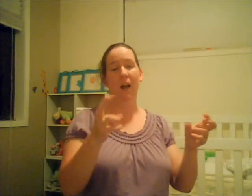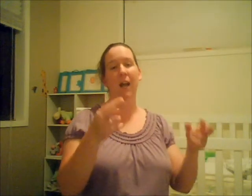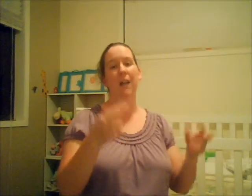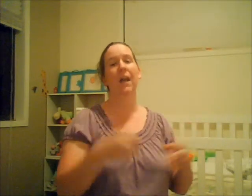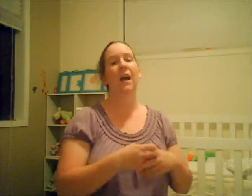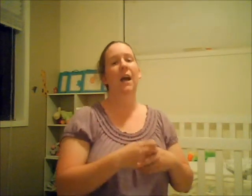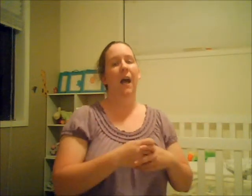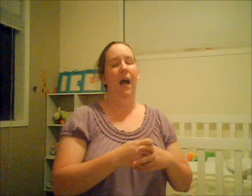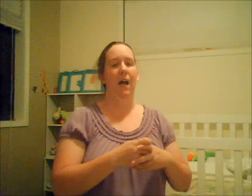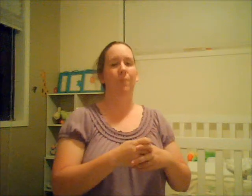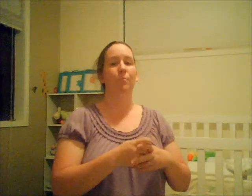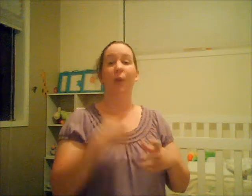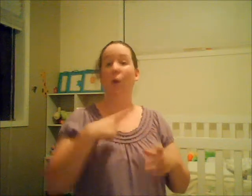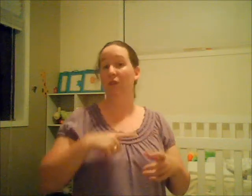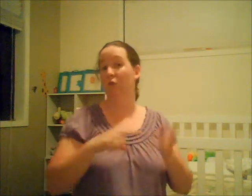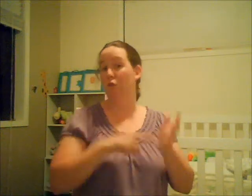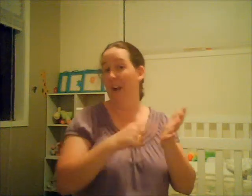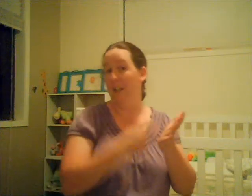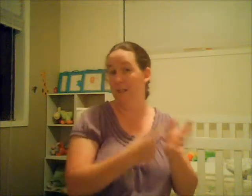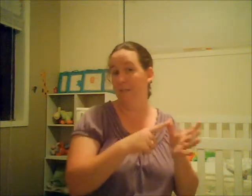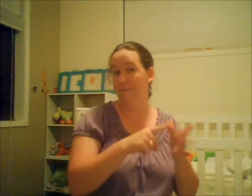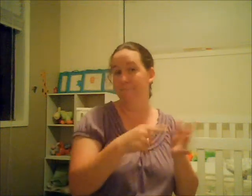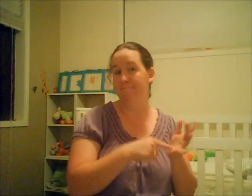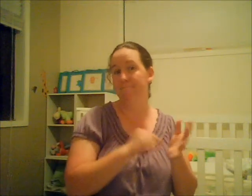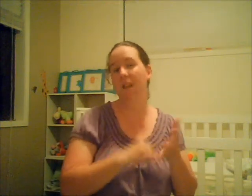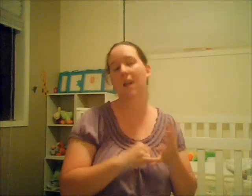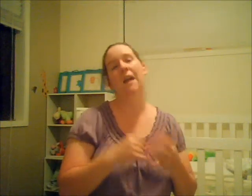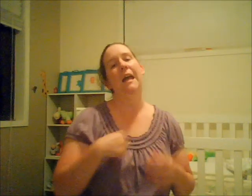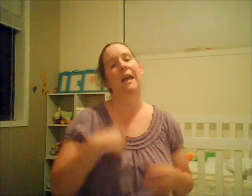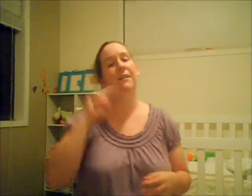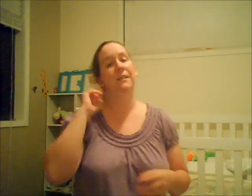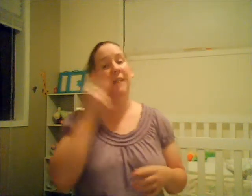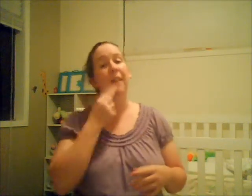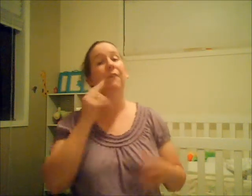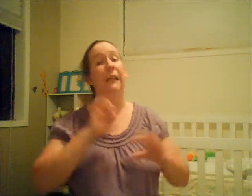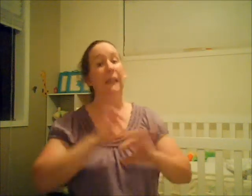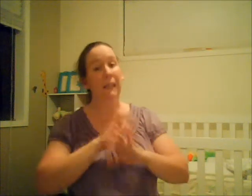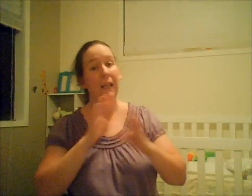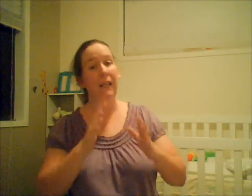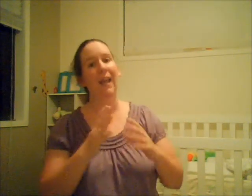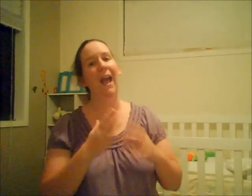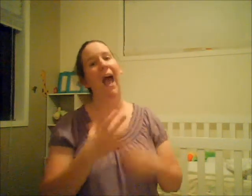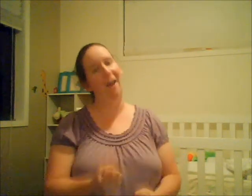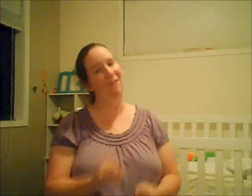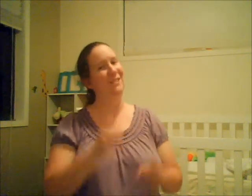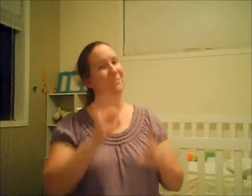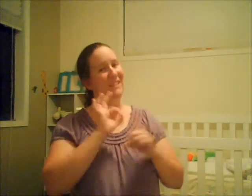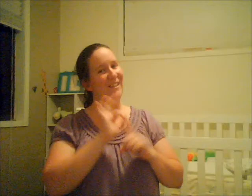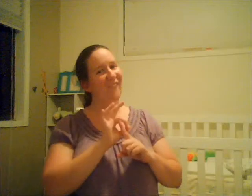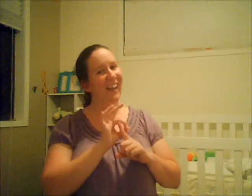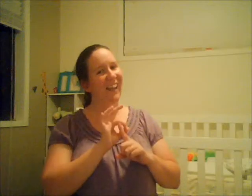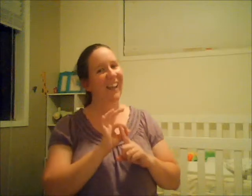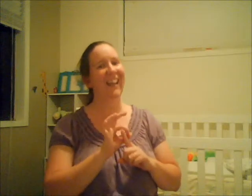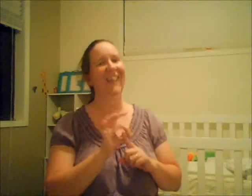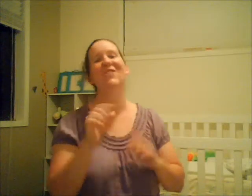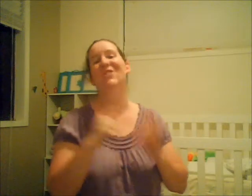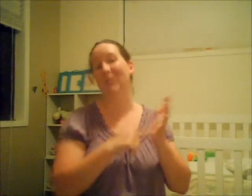identified because of traits, and the deaf clearly have a specific